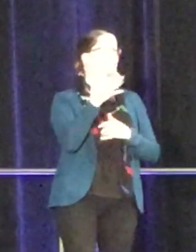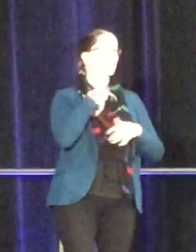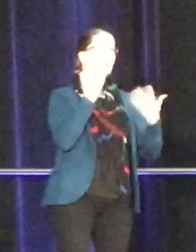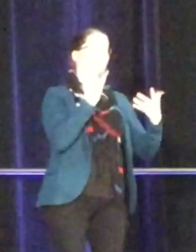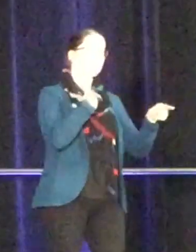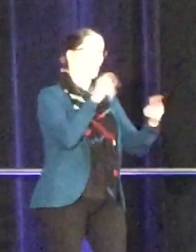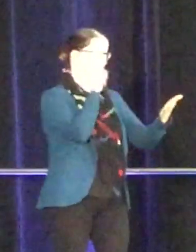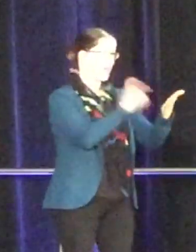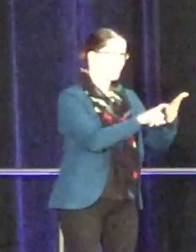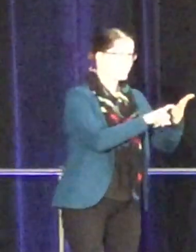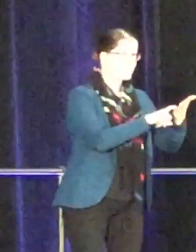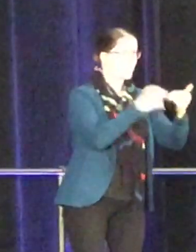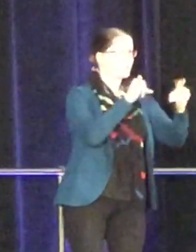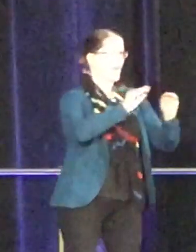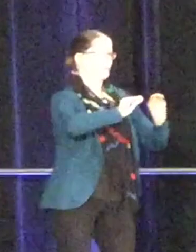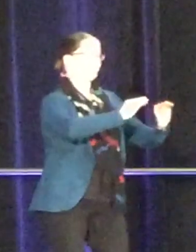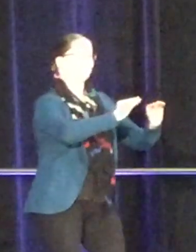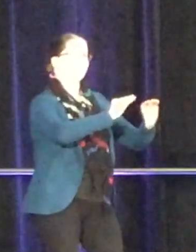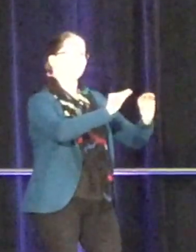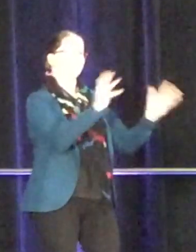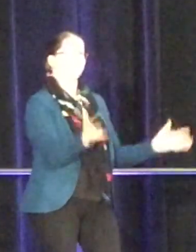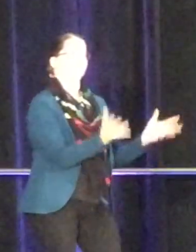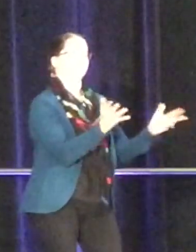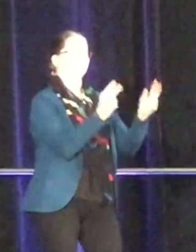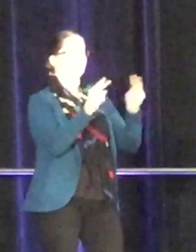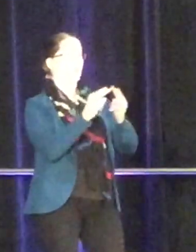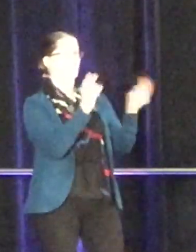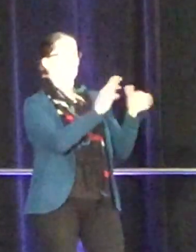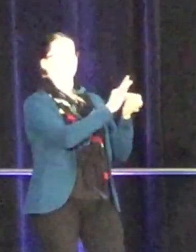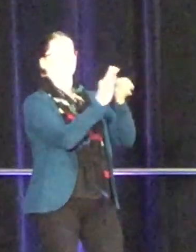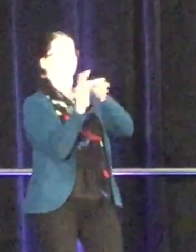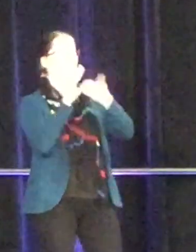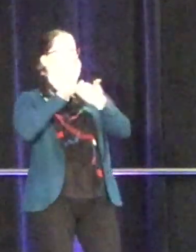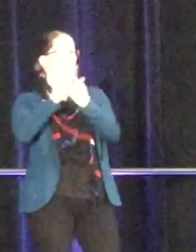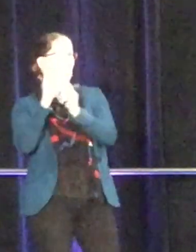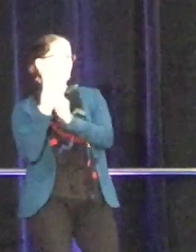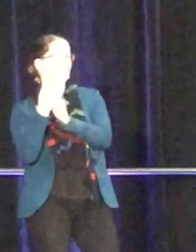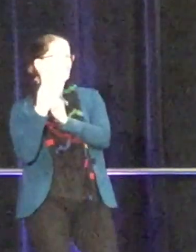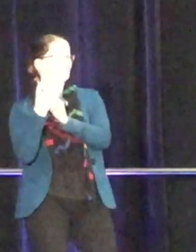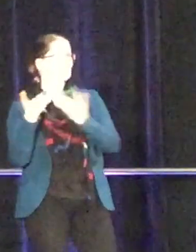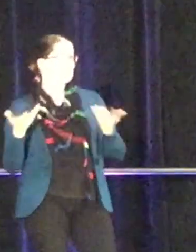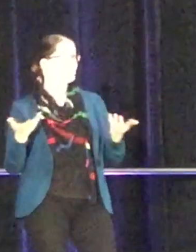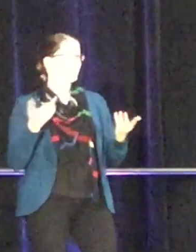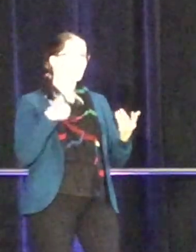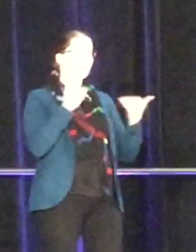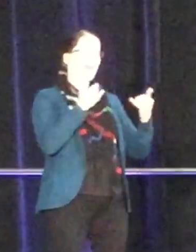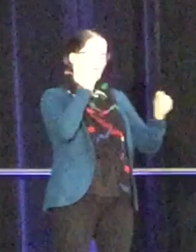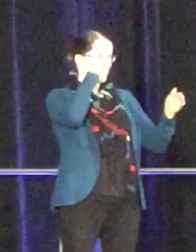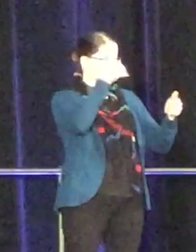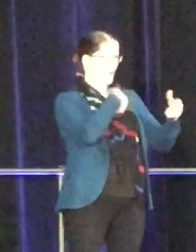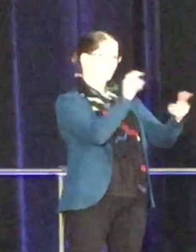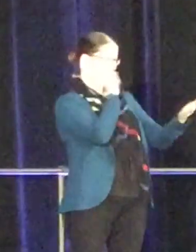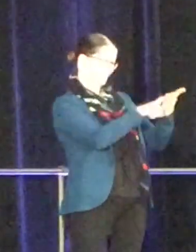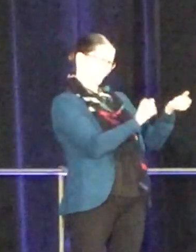and bridge. That's the second part of the story. But right now, we're focusing on the validation affirmation. Because